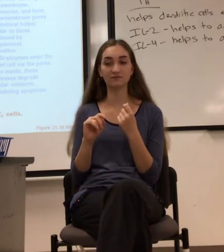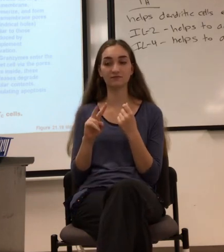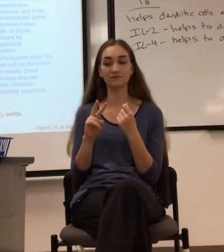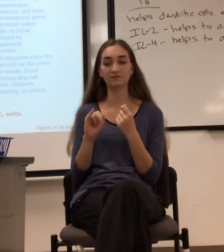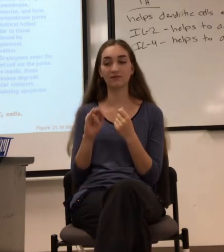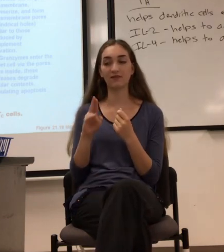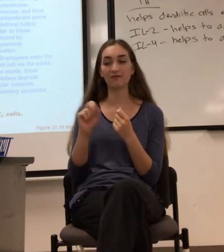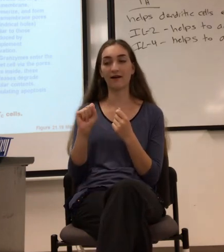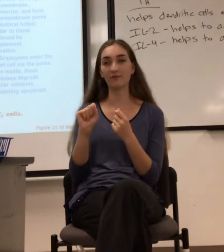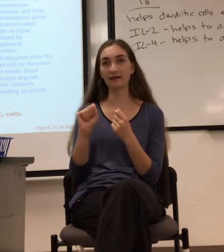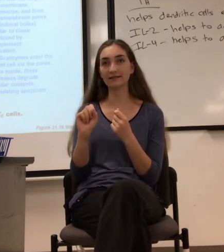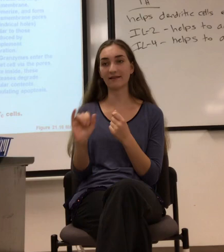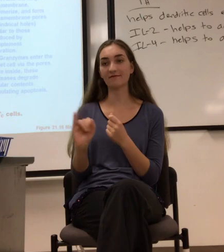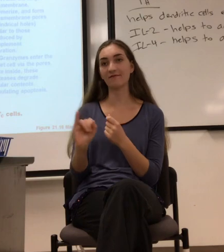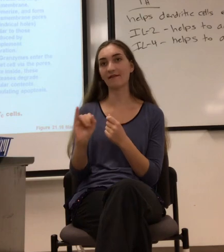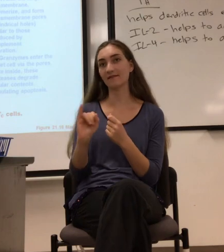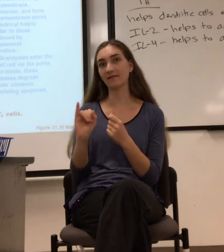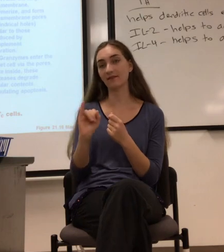virus infected